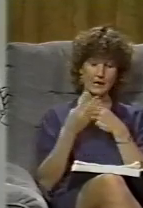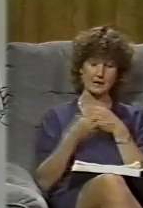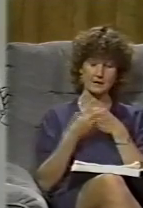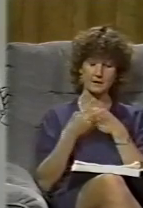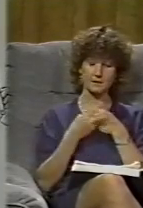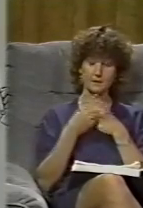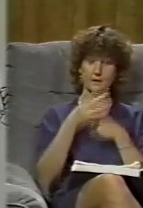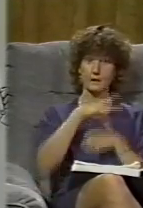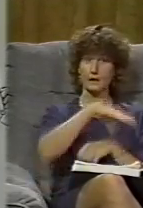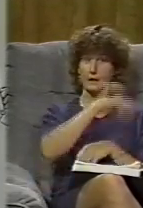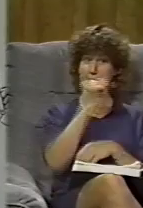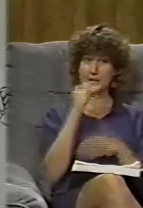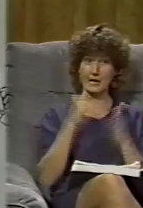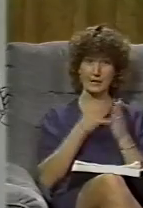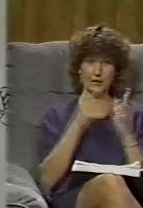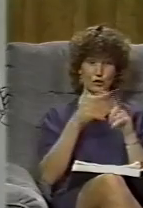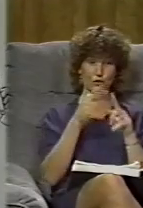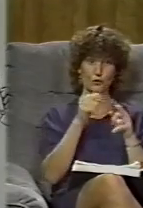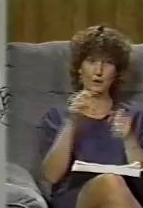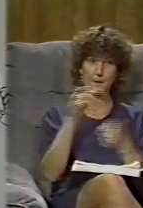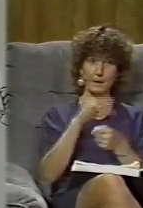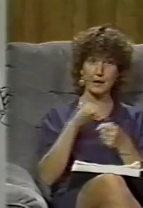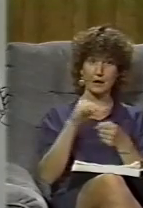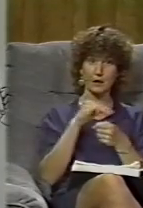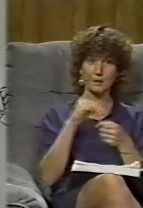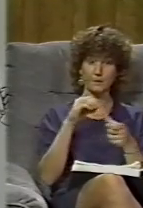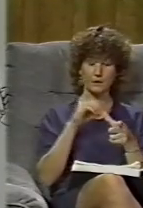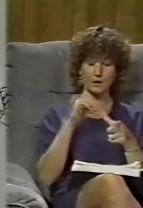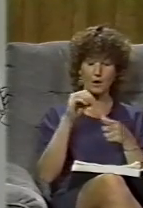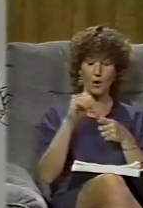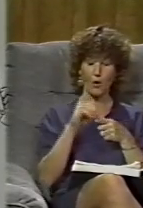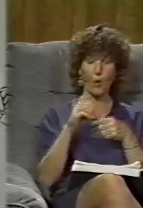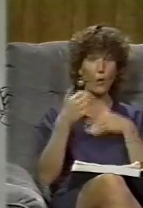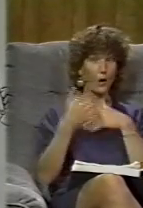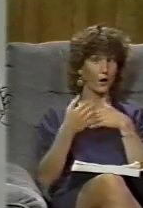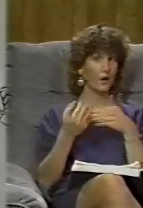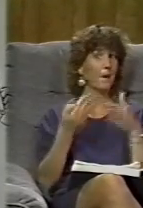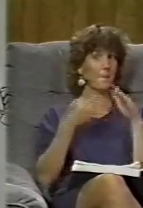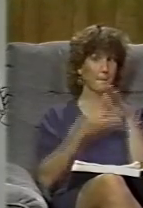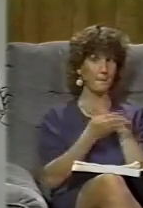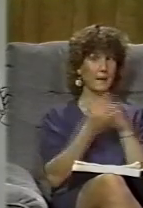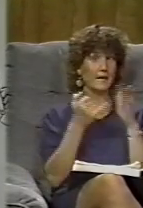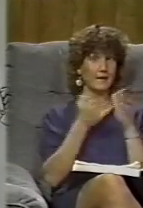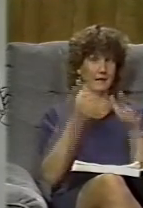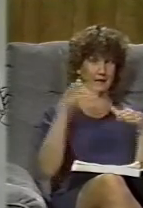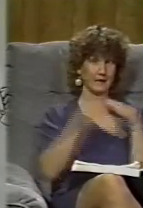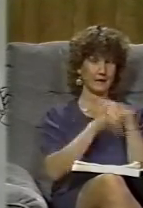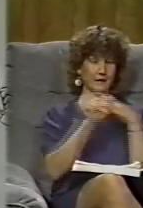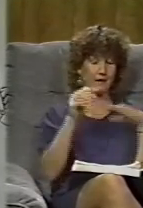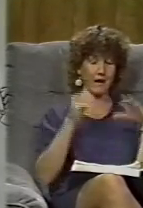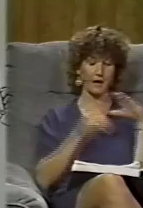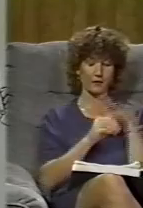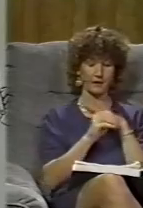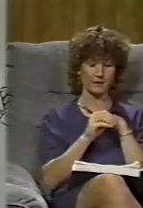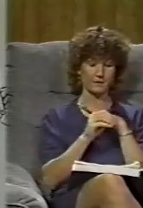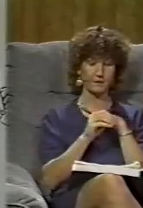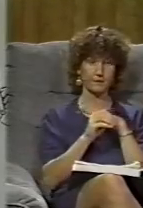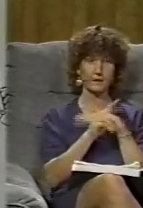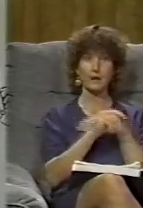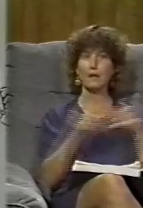wheat, take it to the mill, or bake it in the oven.